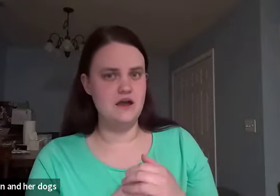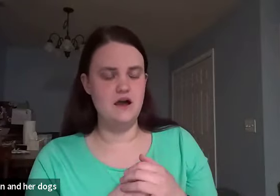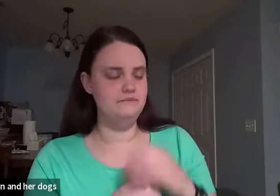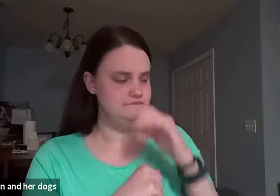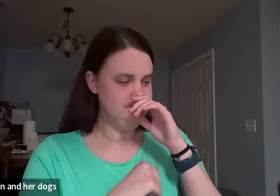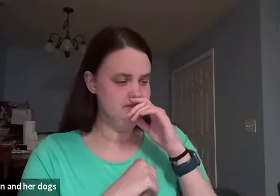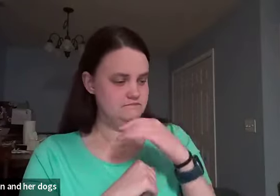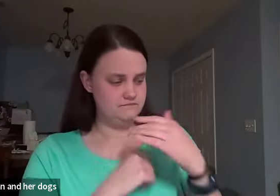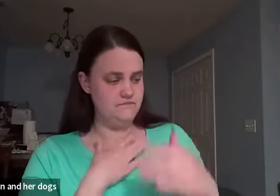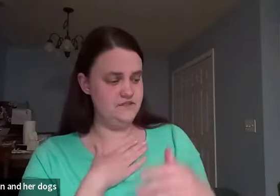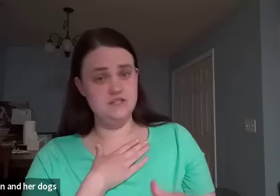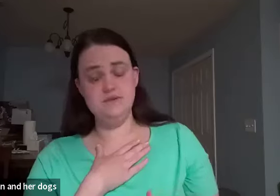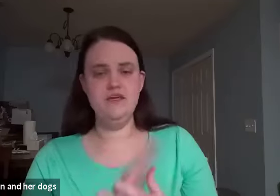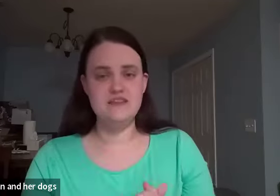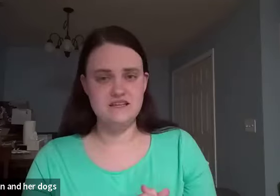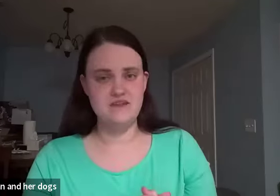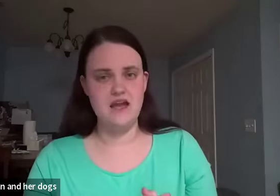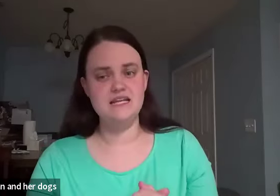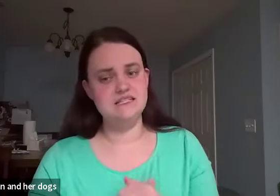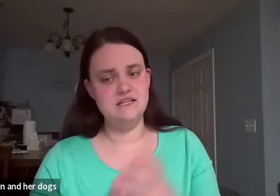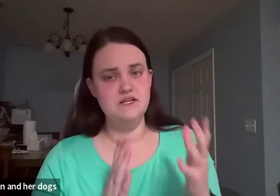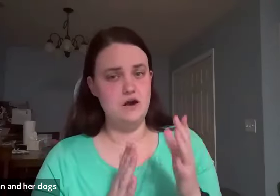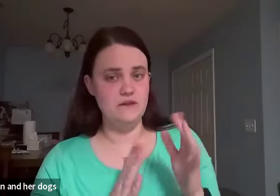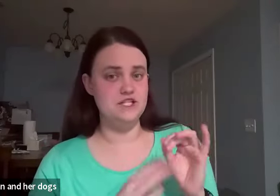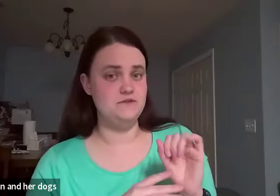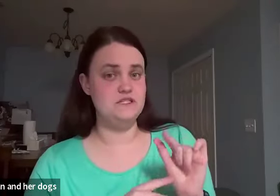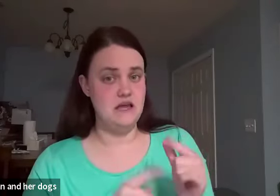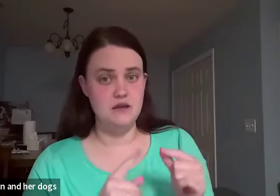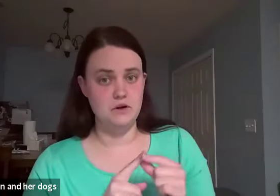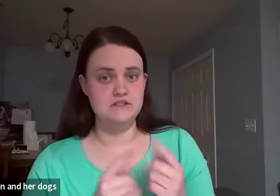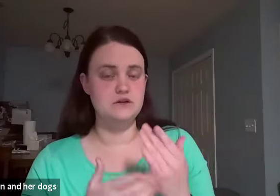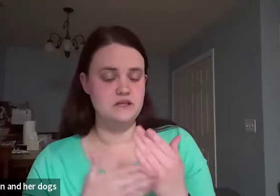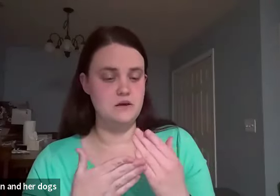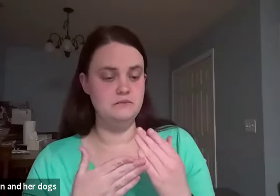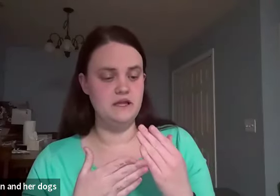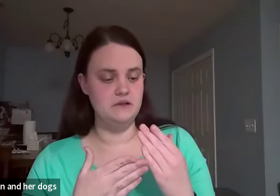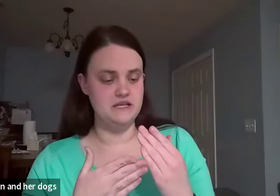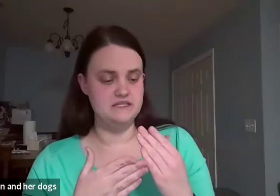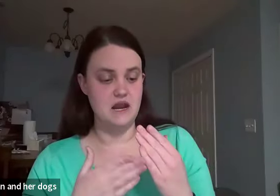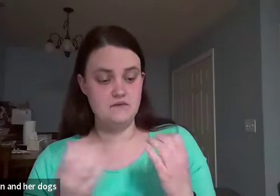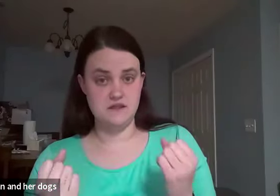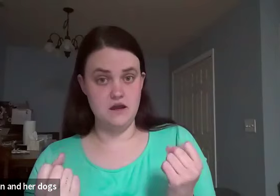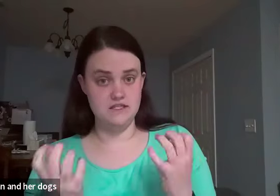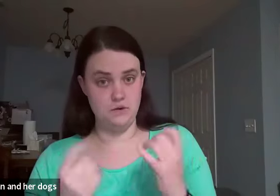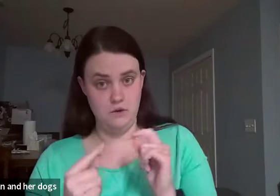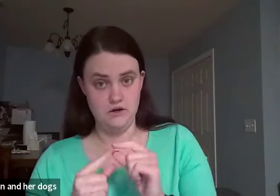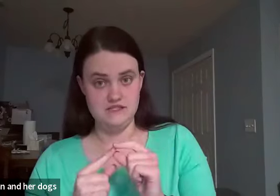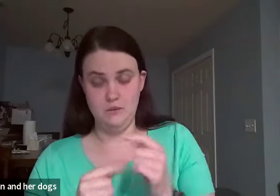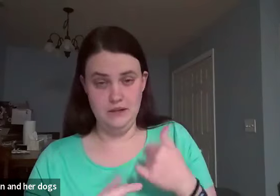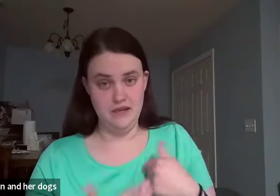signs. Excuse me, and things like that. And it's even not only just for slang words. There are some like places that have signs for words that we